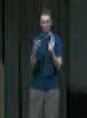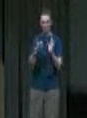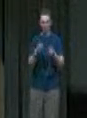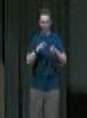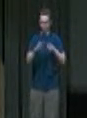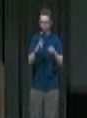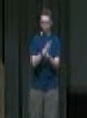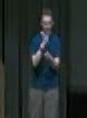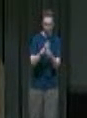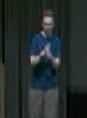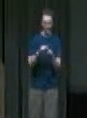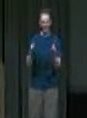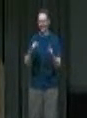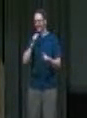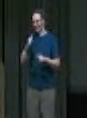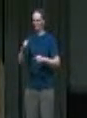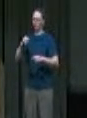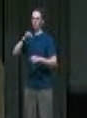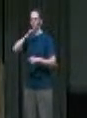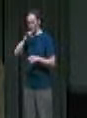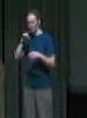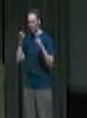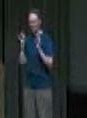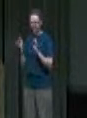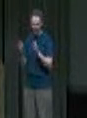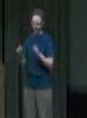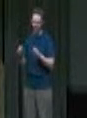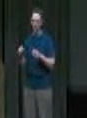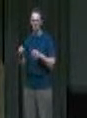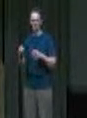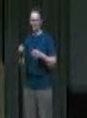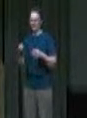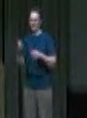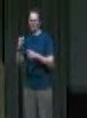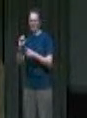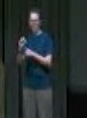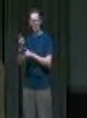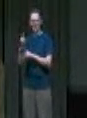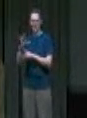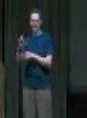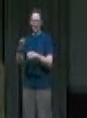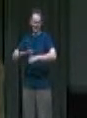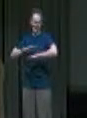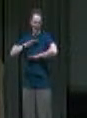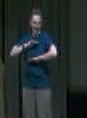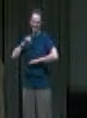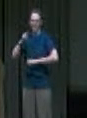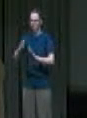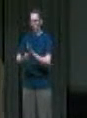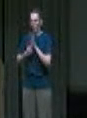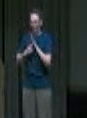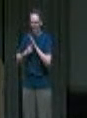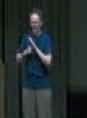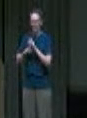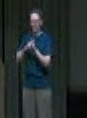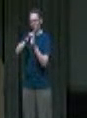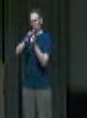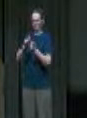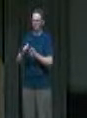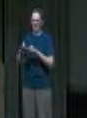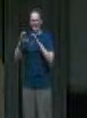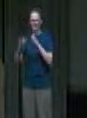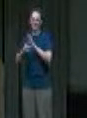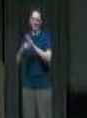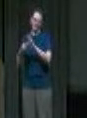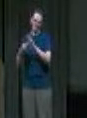and handle it properly, but it's not icky enough for it to be categorized